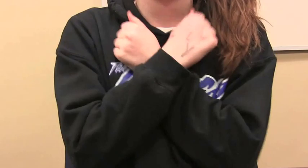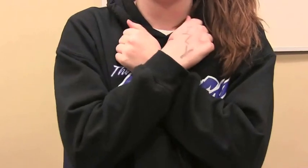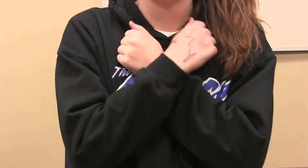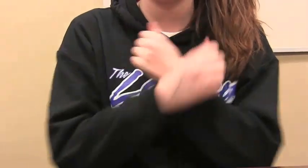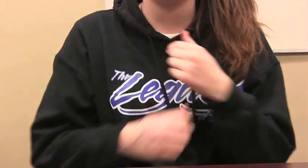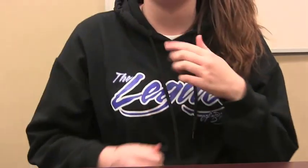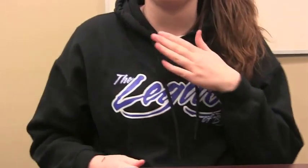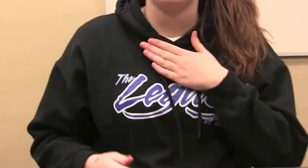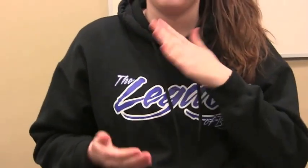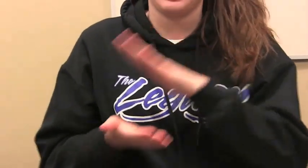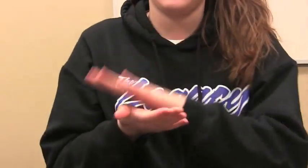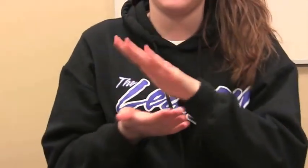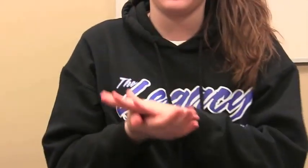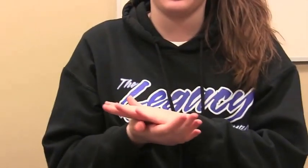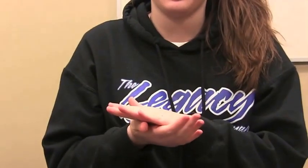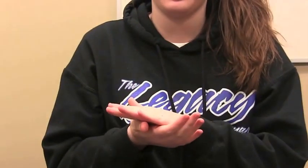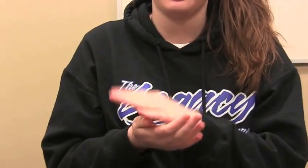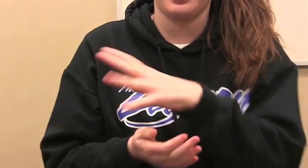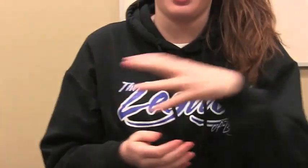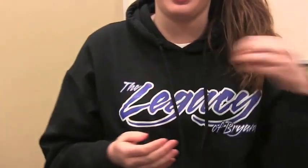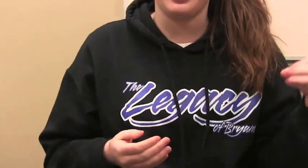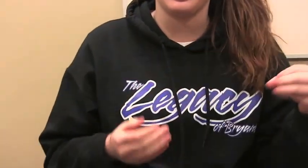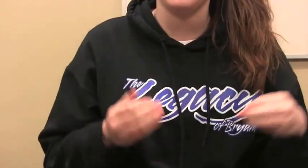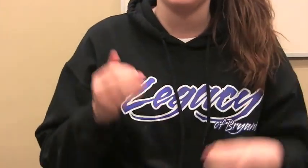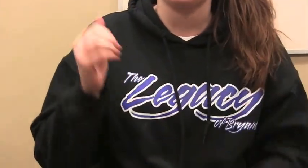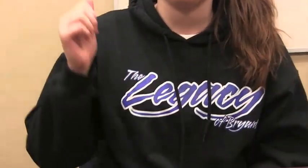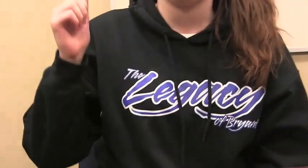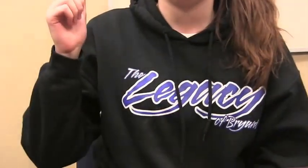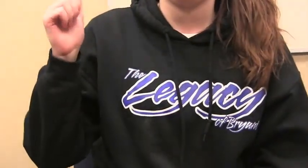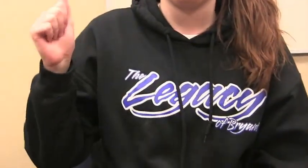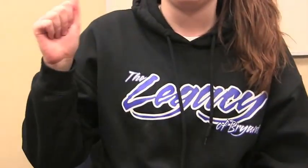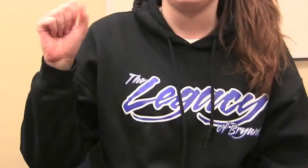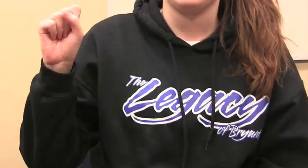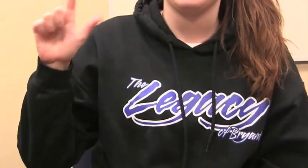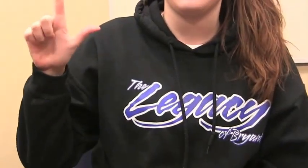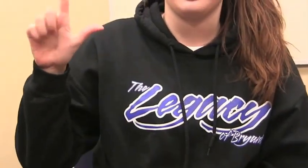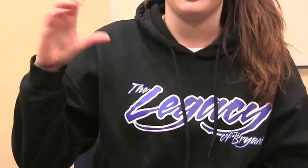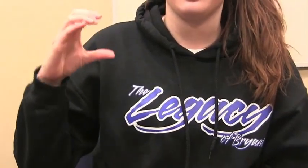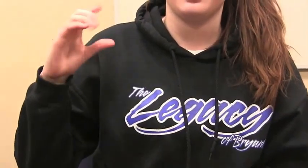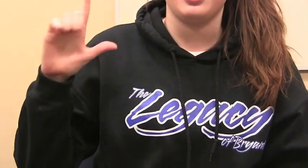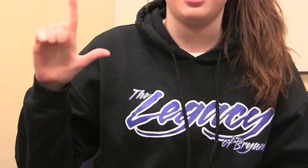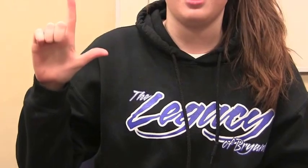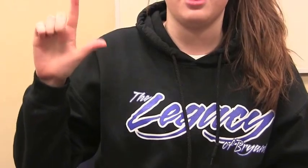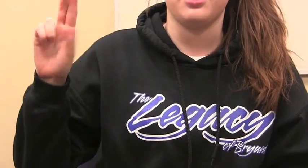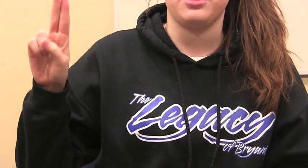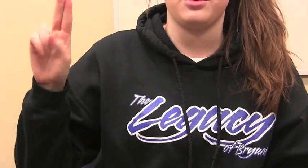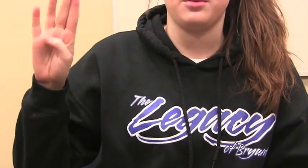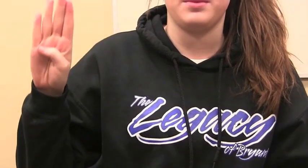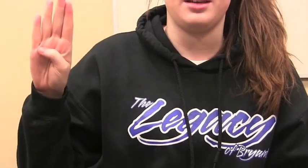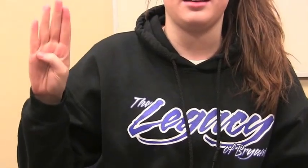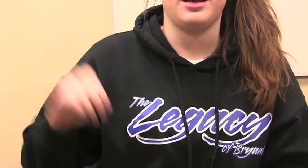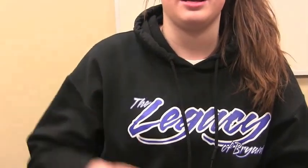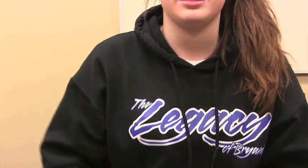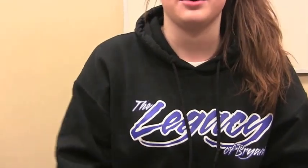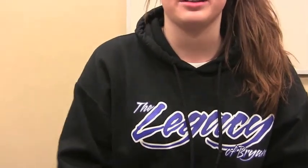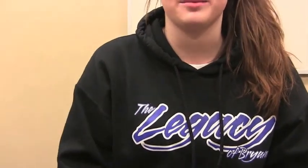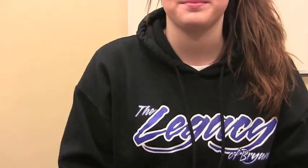love my school and ASLCLUB, ASL Club.